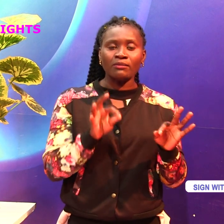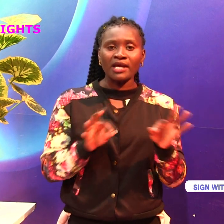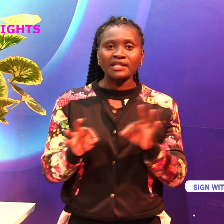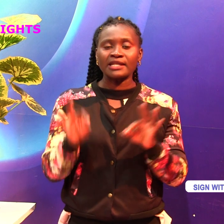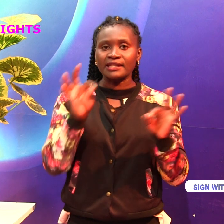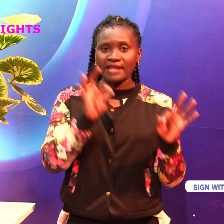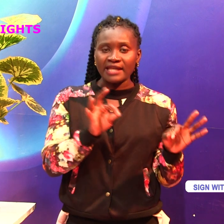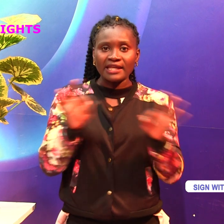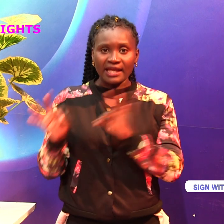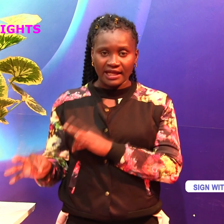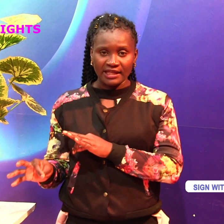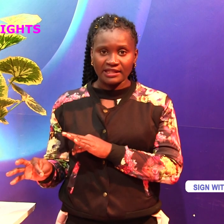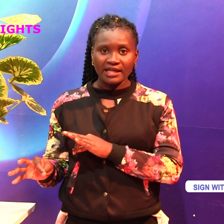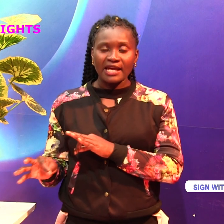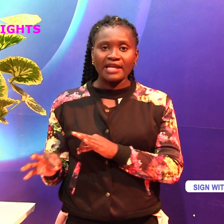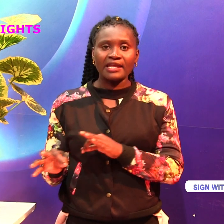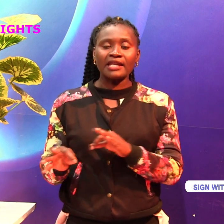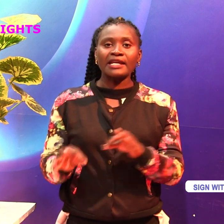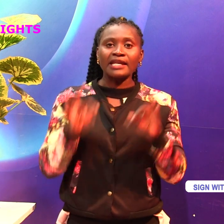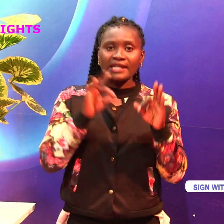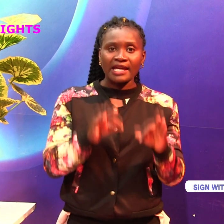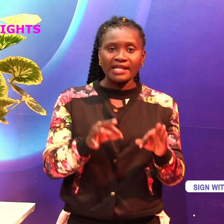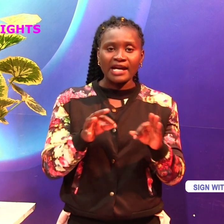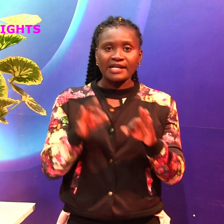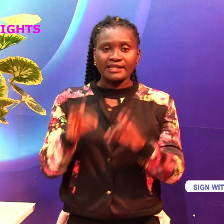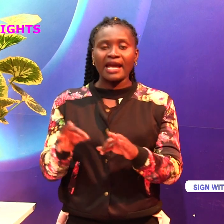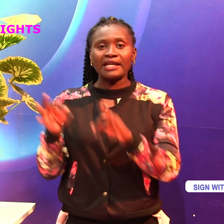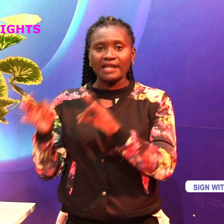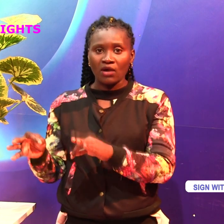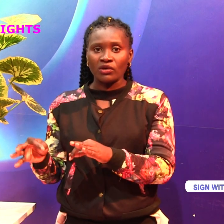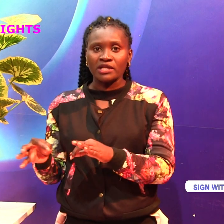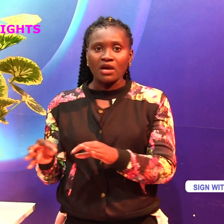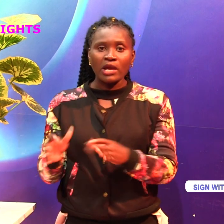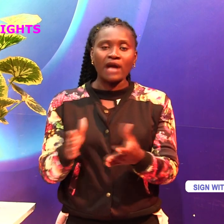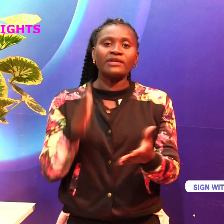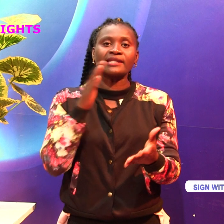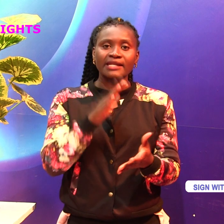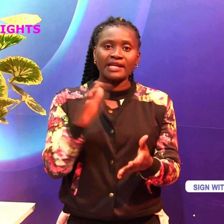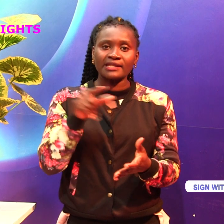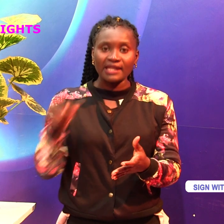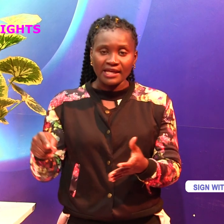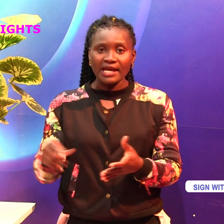make it in signed English and then in Kenya Sign Language. We have the SE and